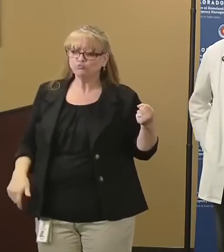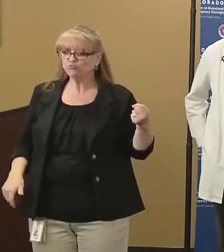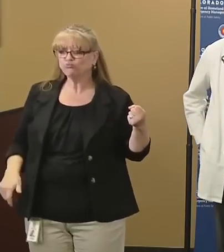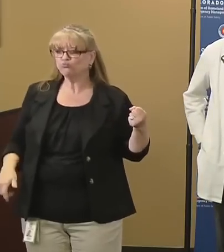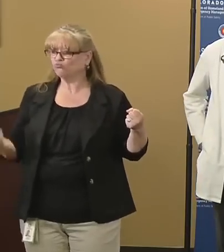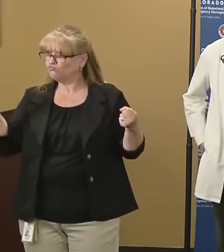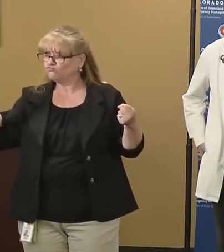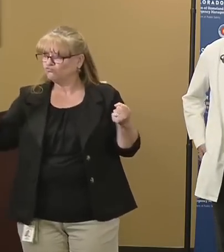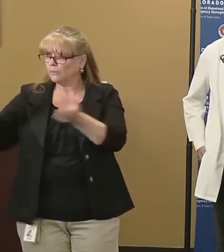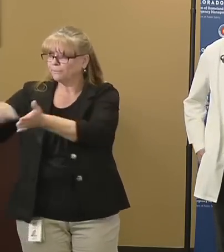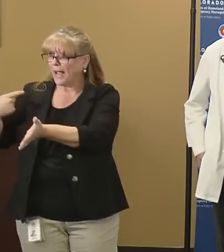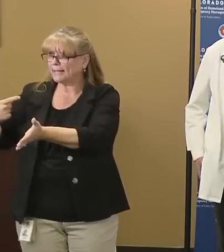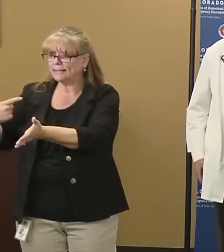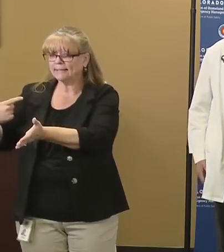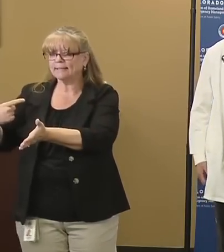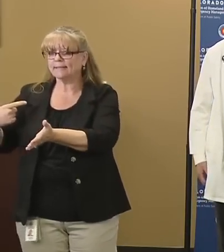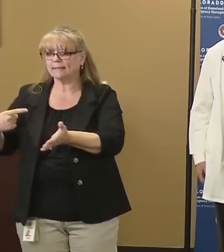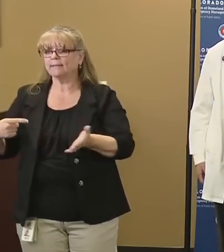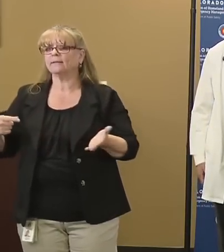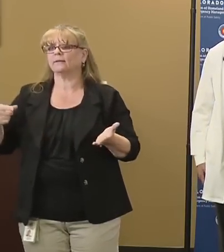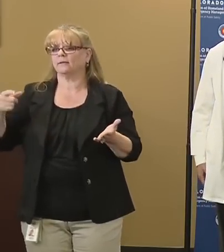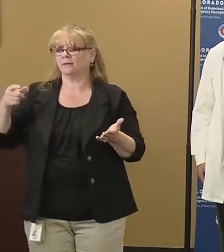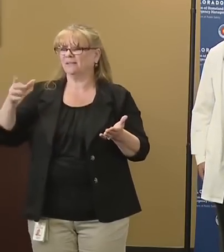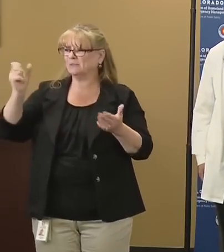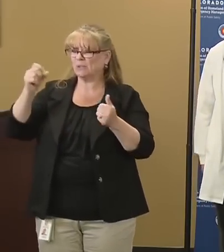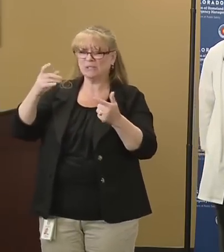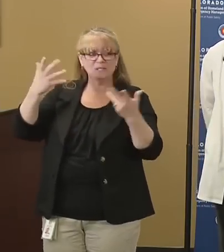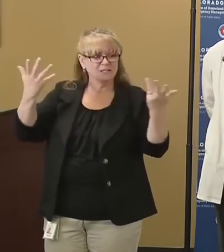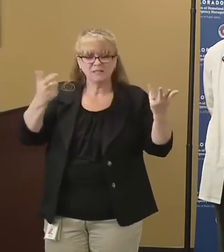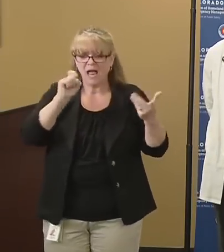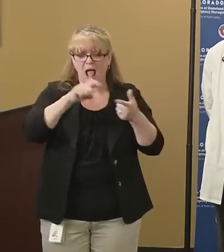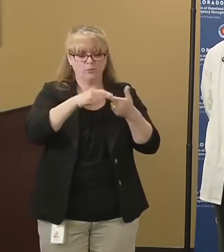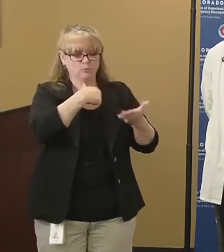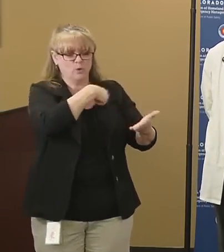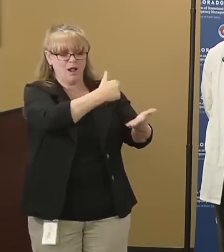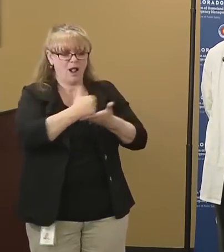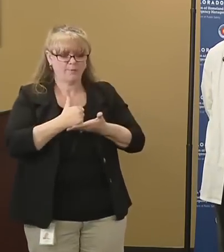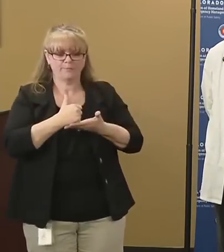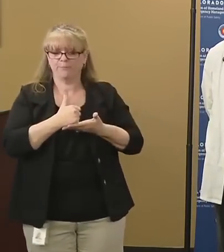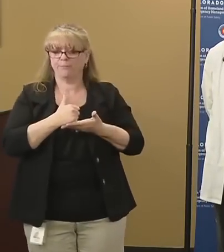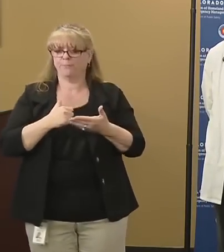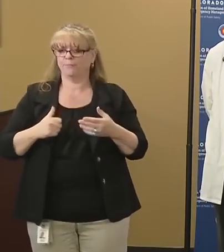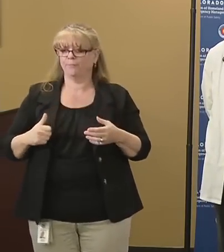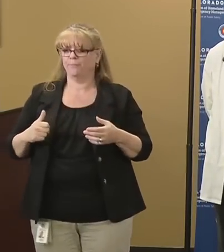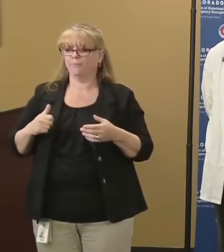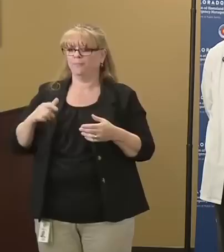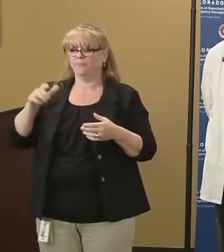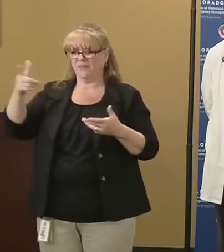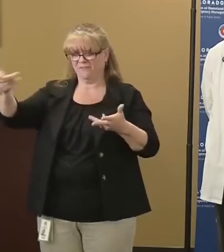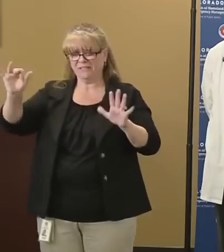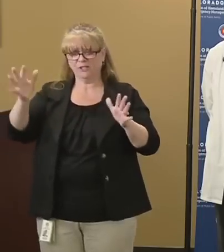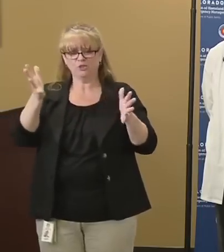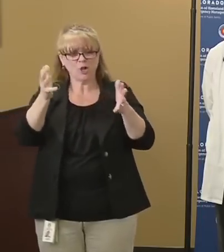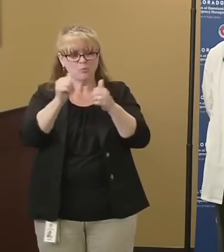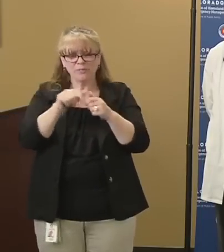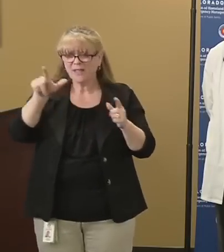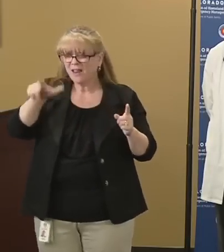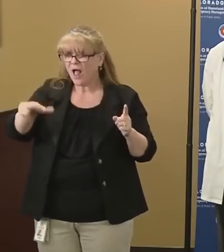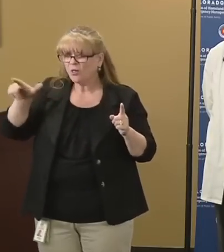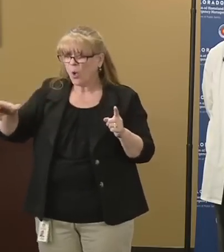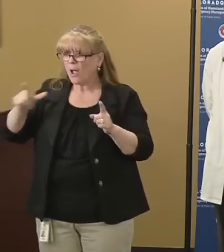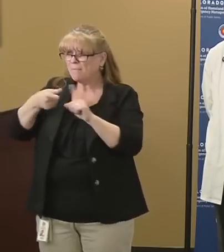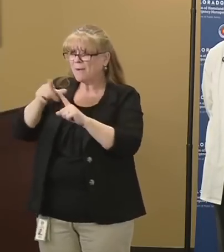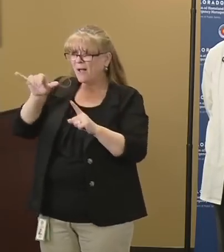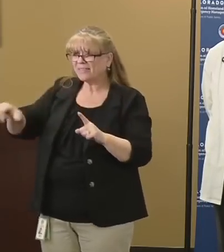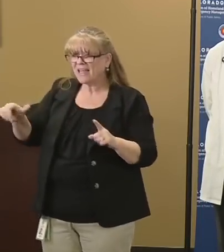help tenants, and have you been in contact with some of the apartment communities? Yeah, there should not be, over the